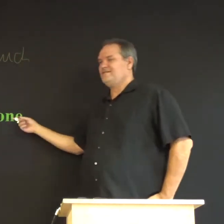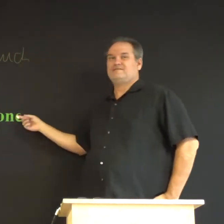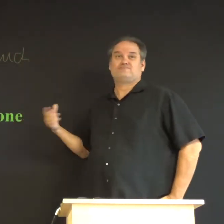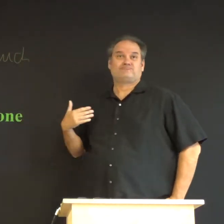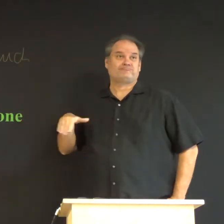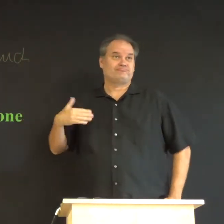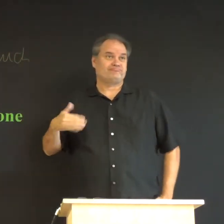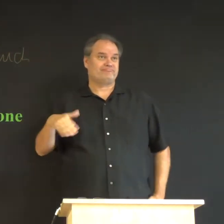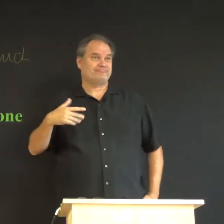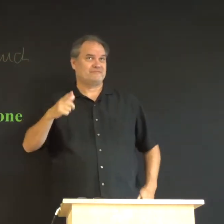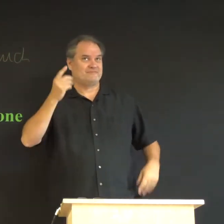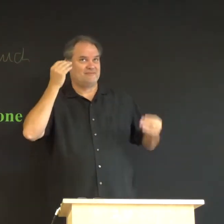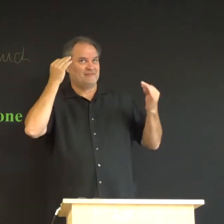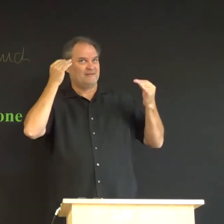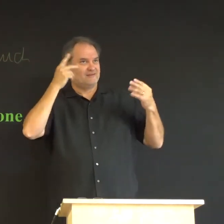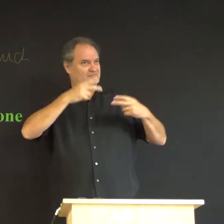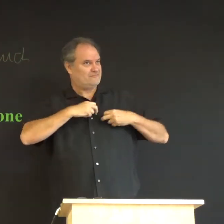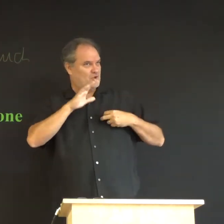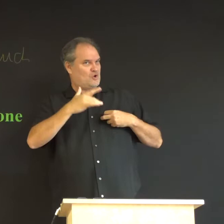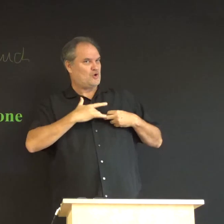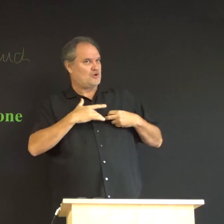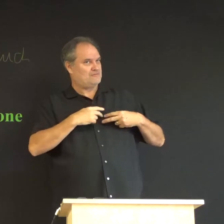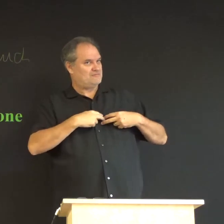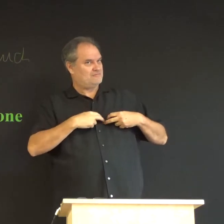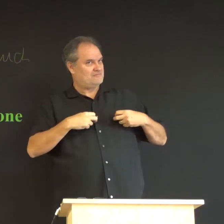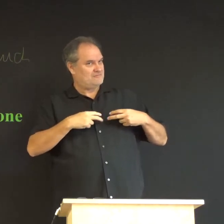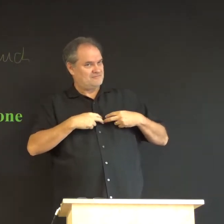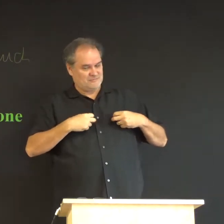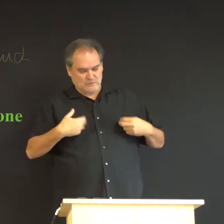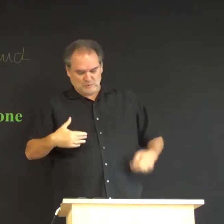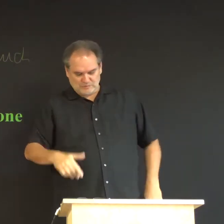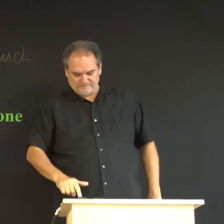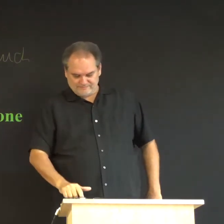still part of the kingdom of the evil one. Something for us to examine our hearts of.